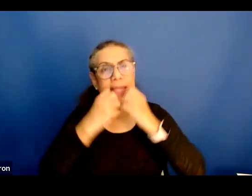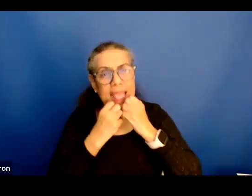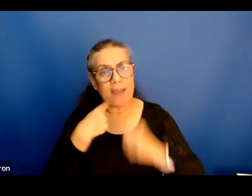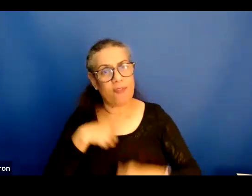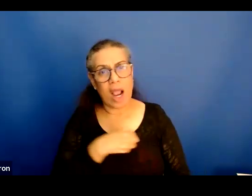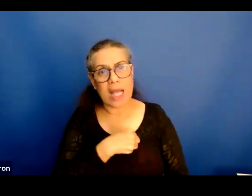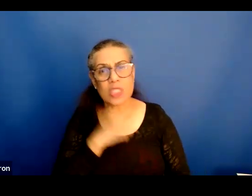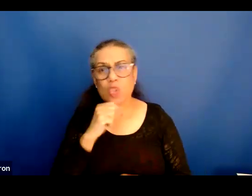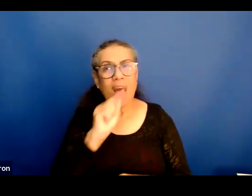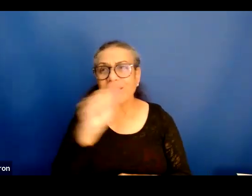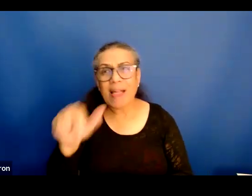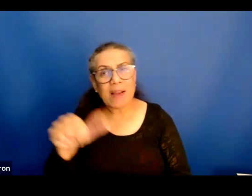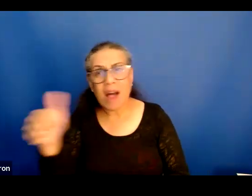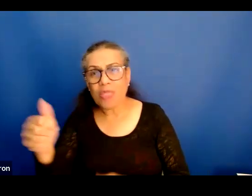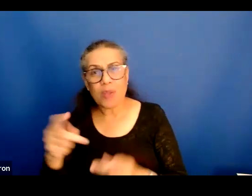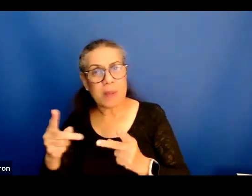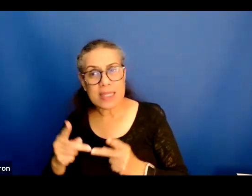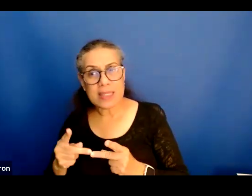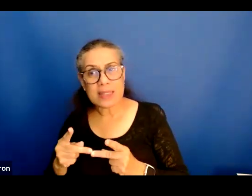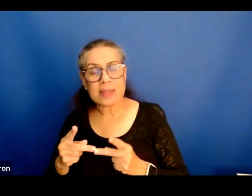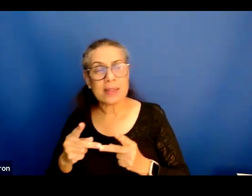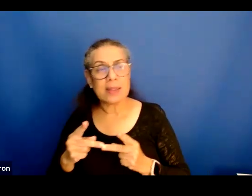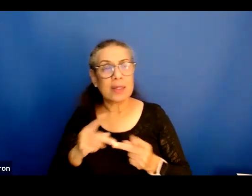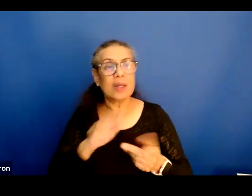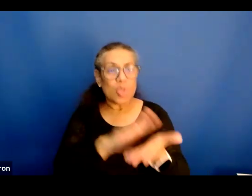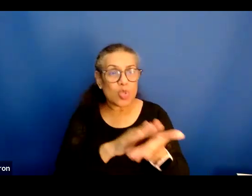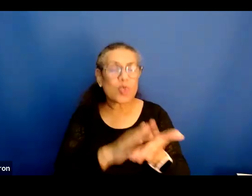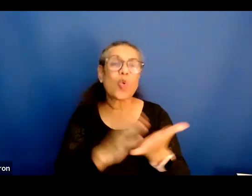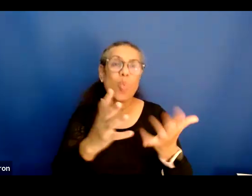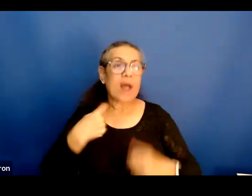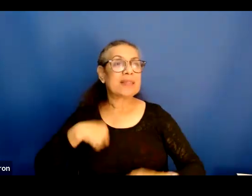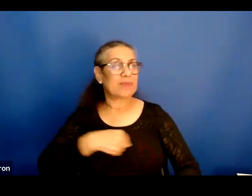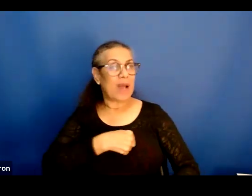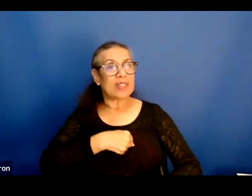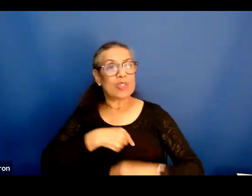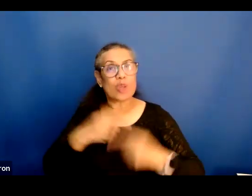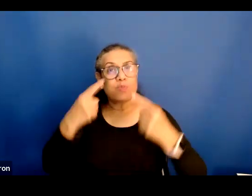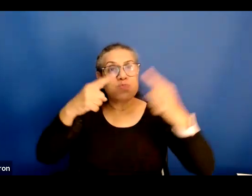nobody else was. They want to see us win. They want to help us